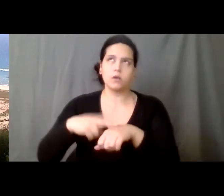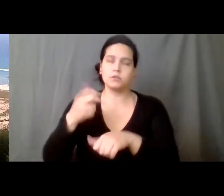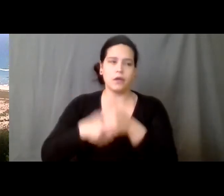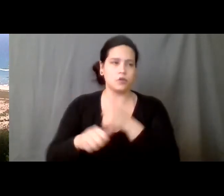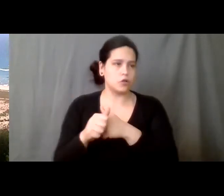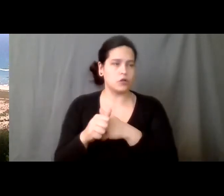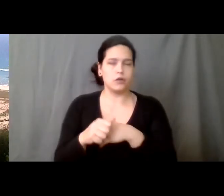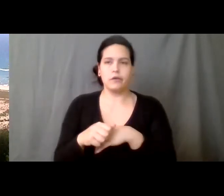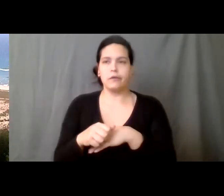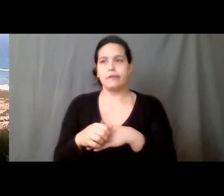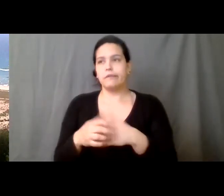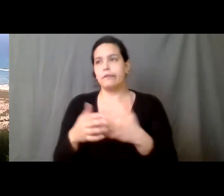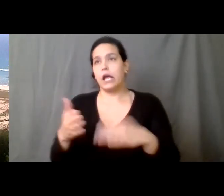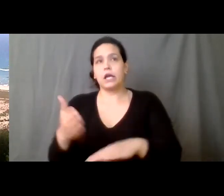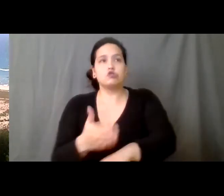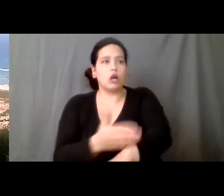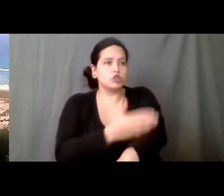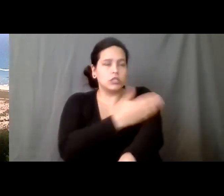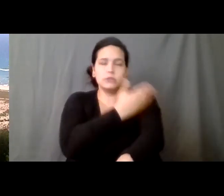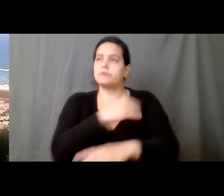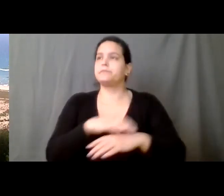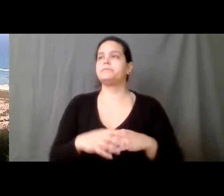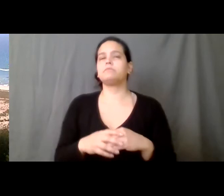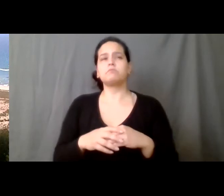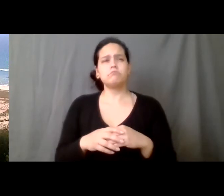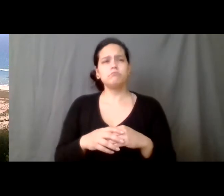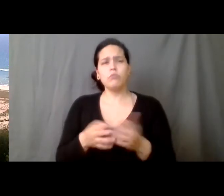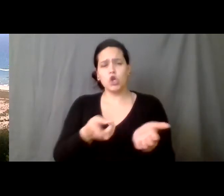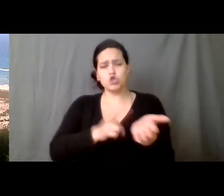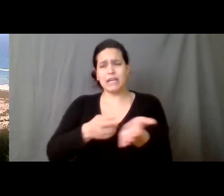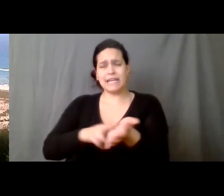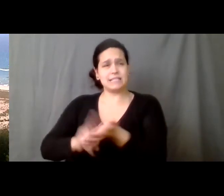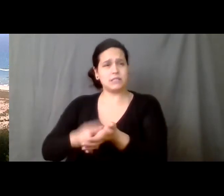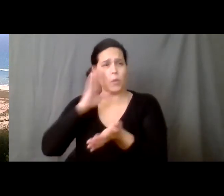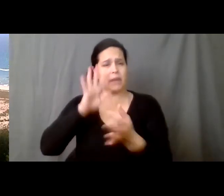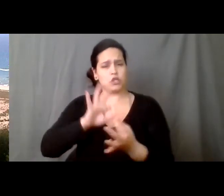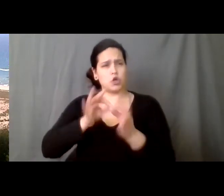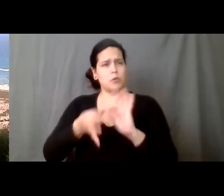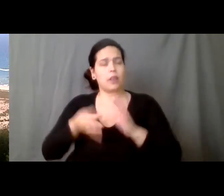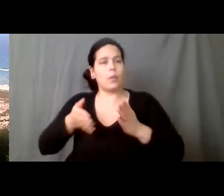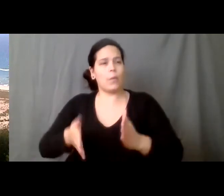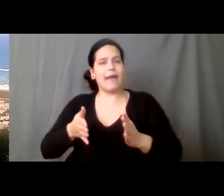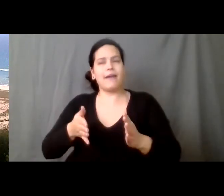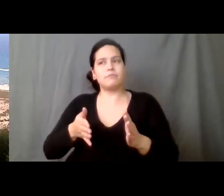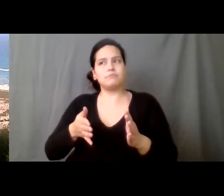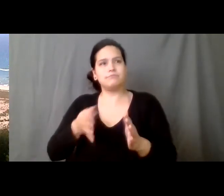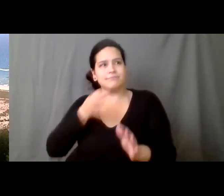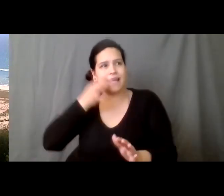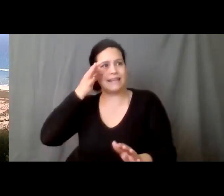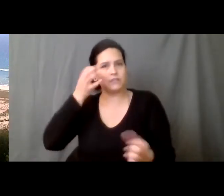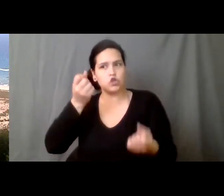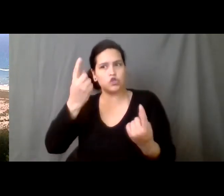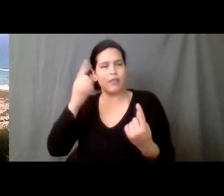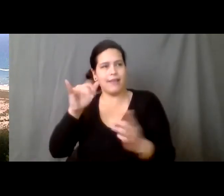construction, treaties are to be interpreted the way the Indians would have understood at the time they signed, not